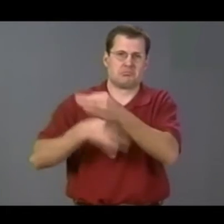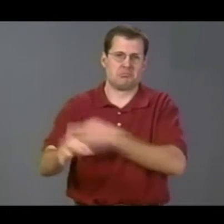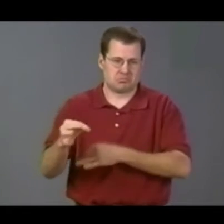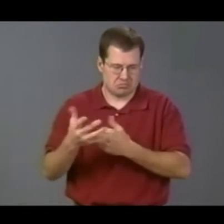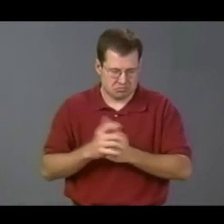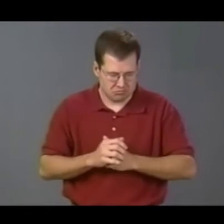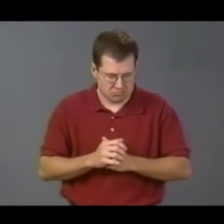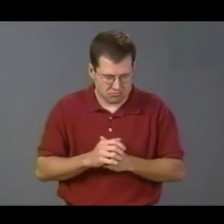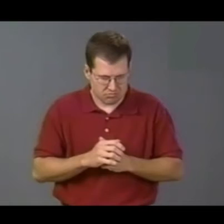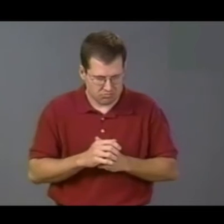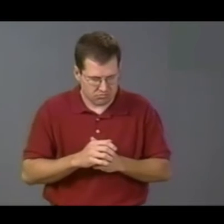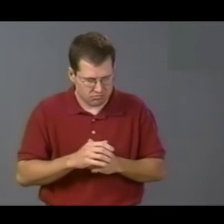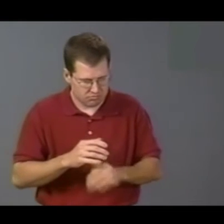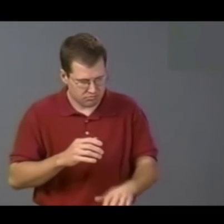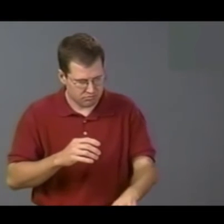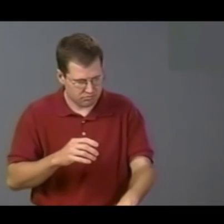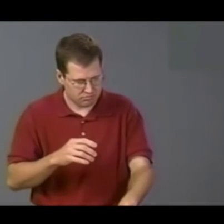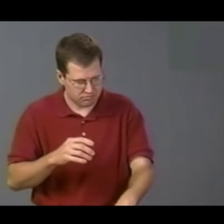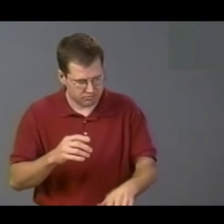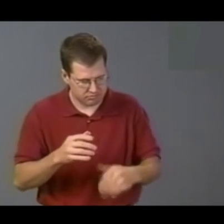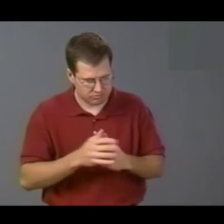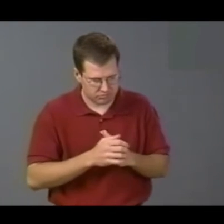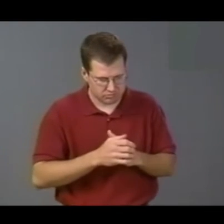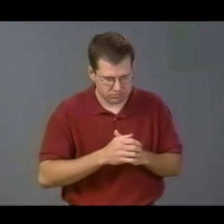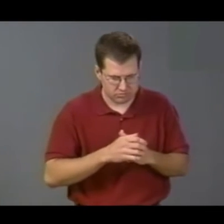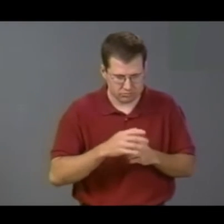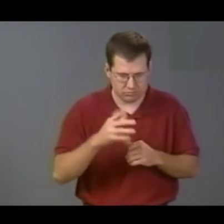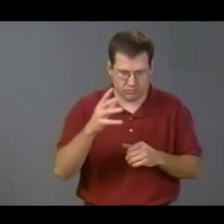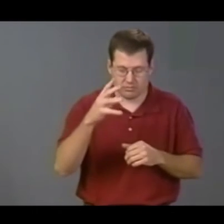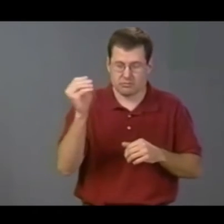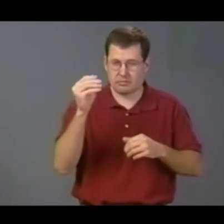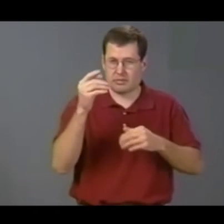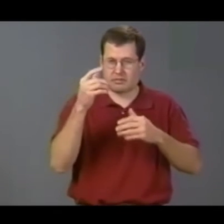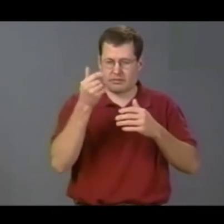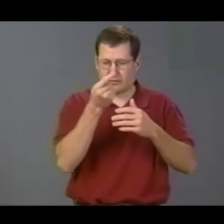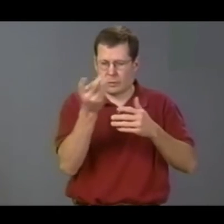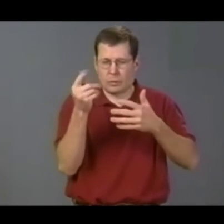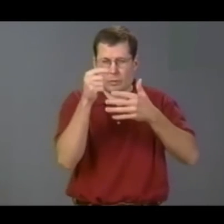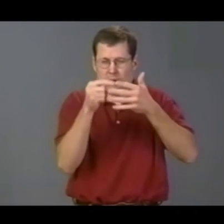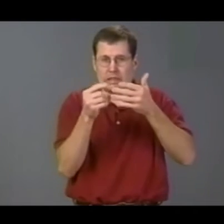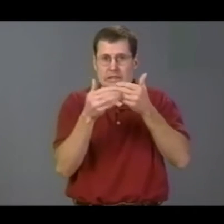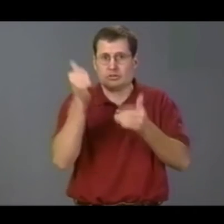some fruit, anything, any kind of healthy thing you can exchange it for.